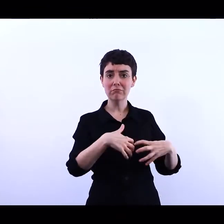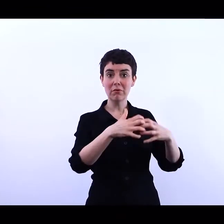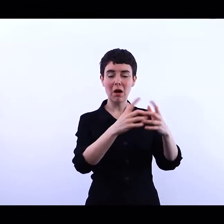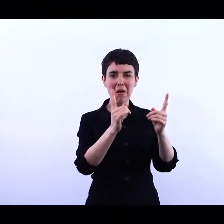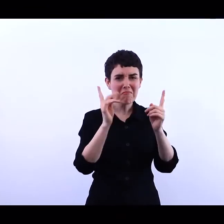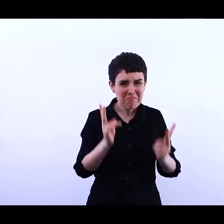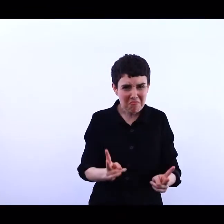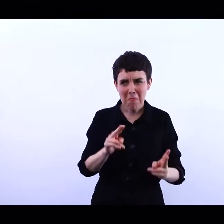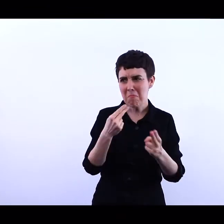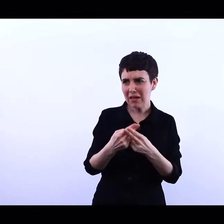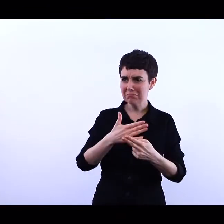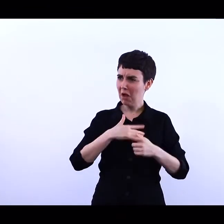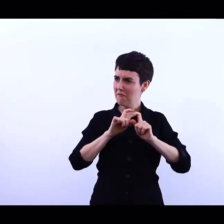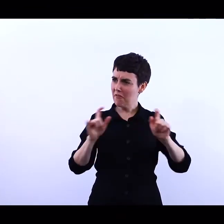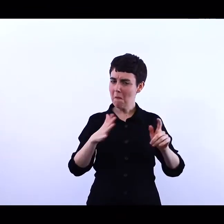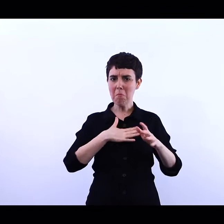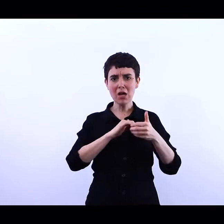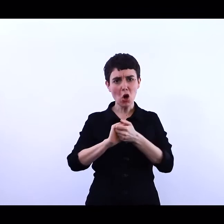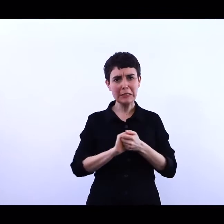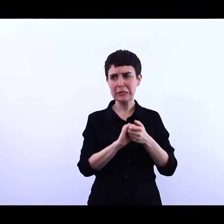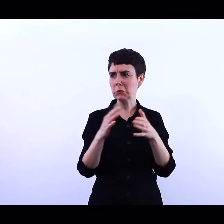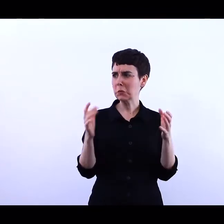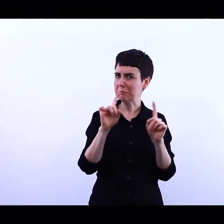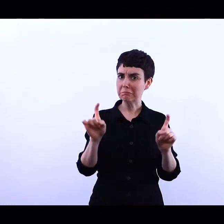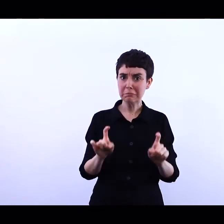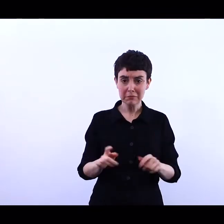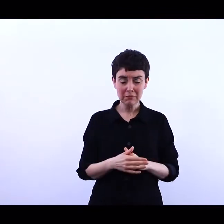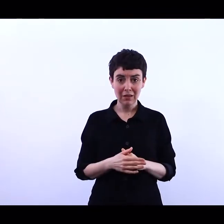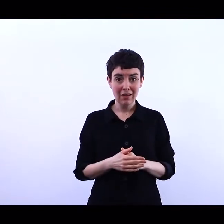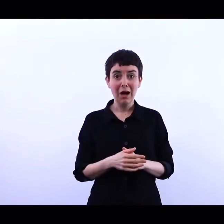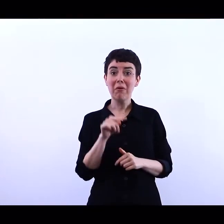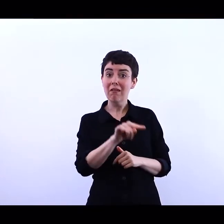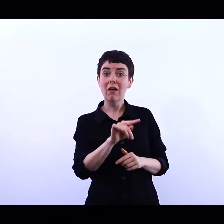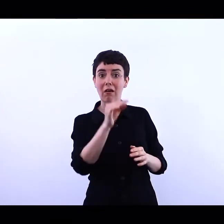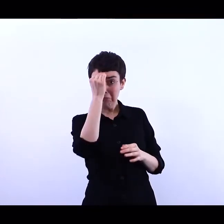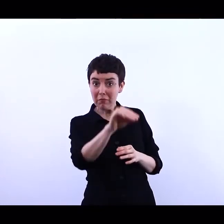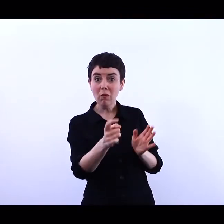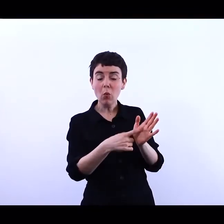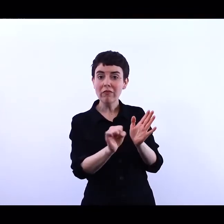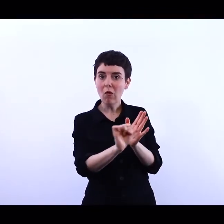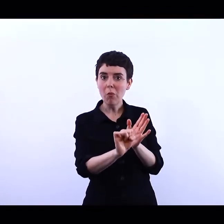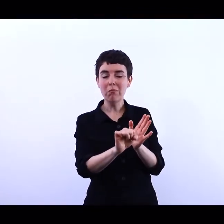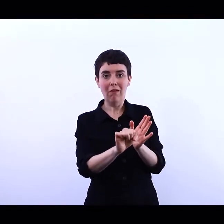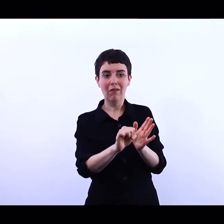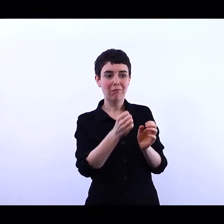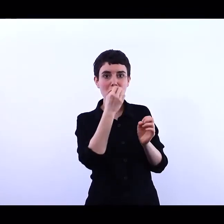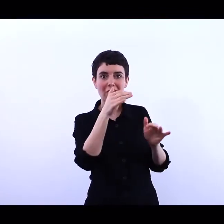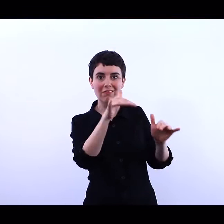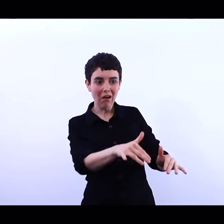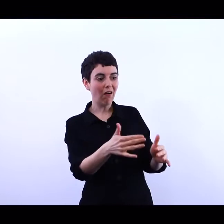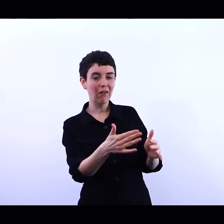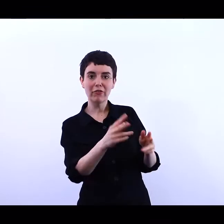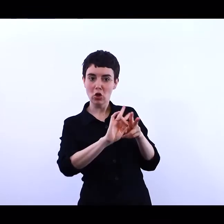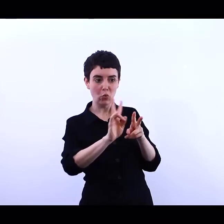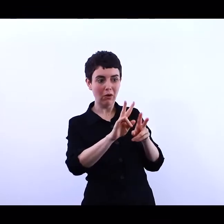organization. Why? Because the only factor in their decision was the tool. Here's an example from the NTEN community. There's